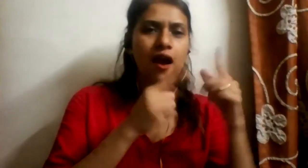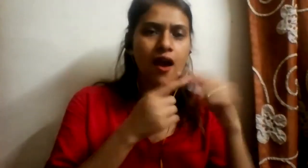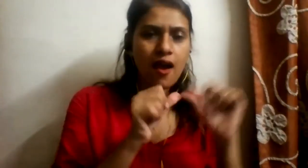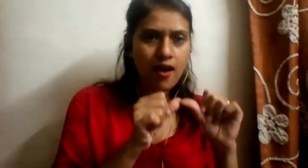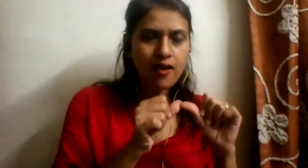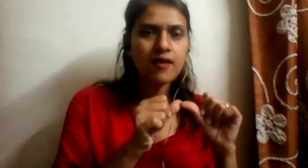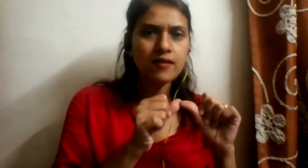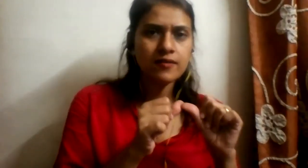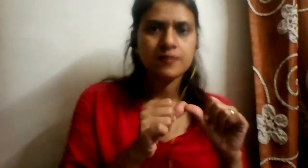Chainika Hazuri,